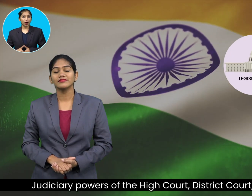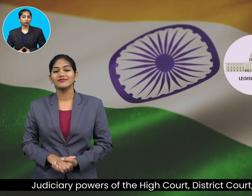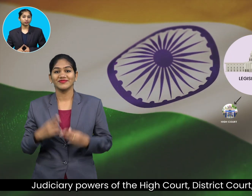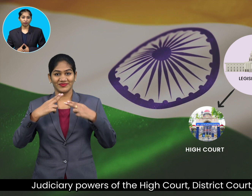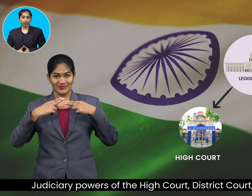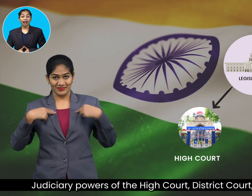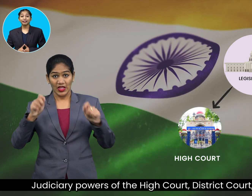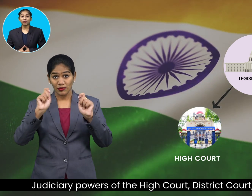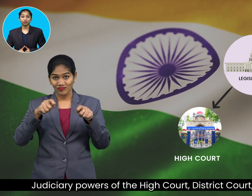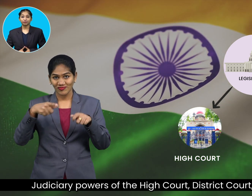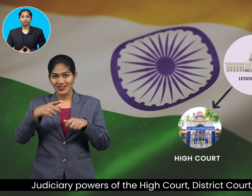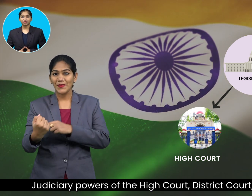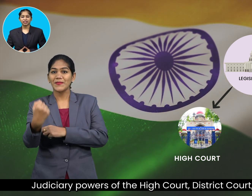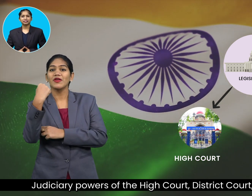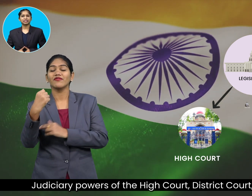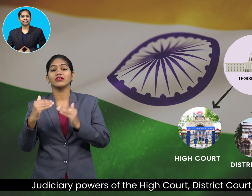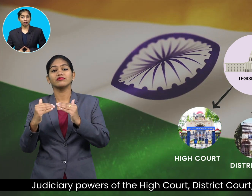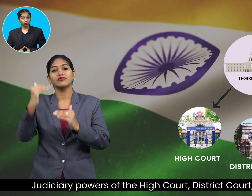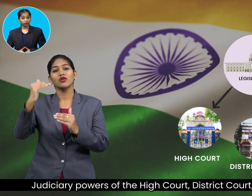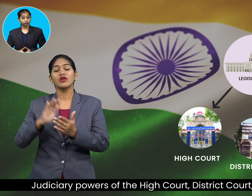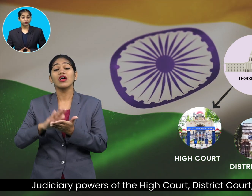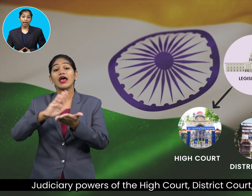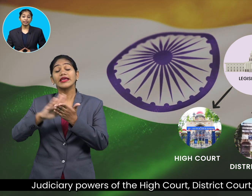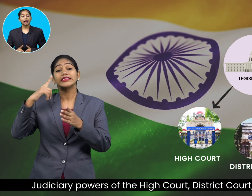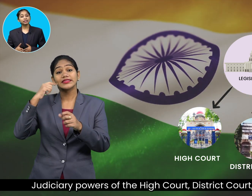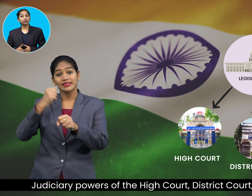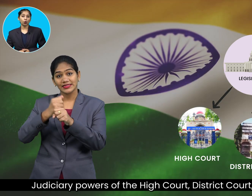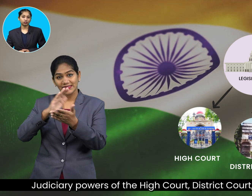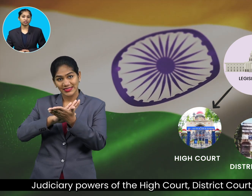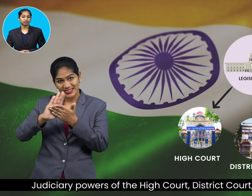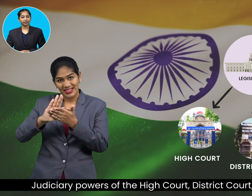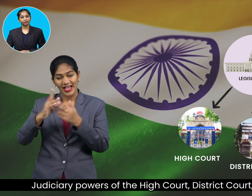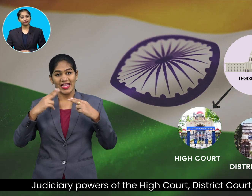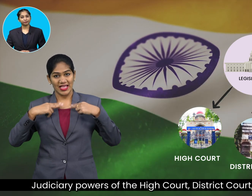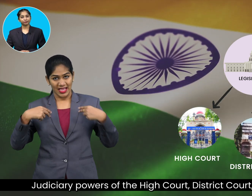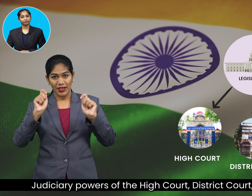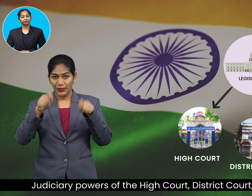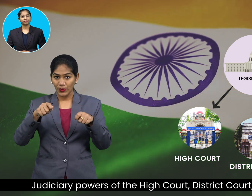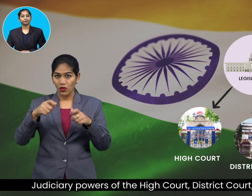Judiciary powers of the High Court, District Court, and other courts.